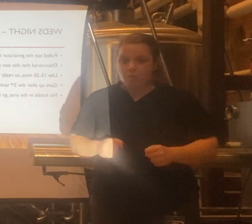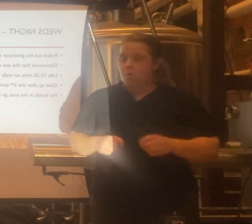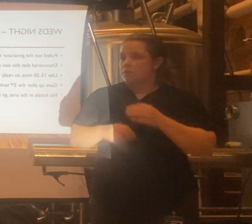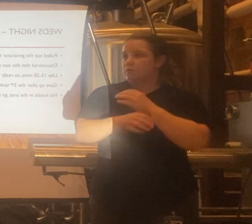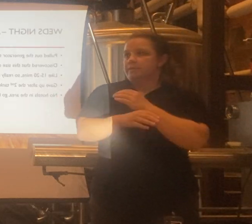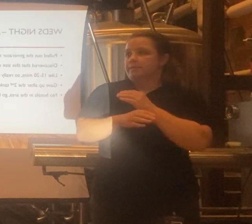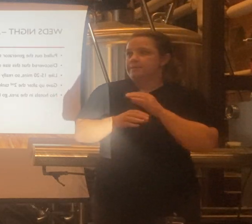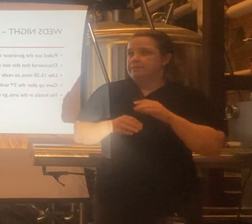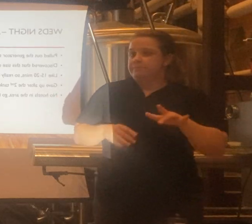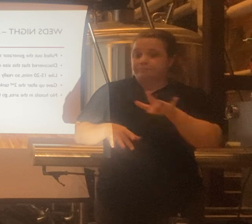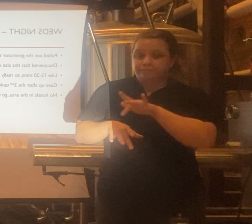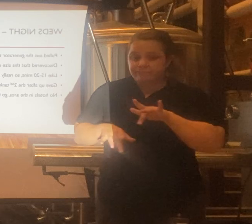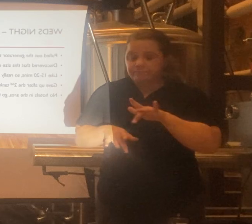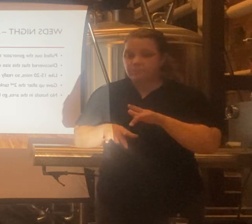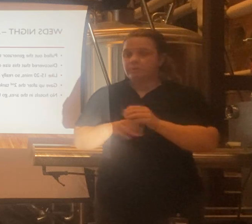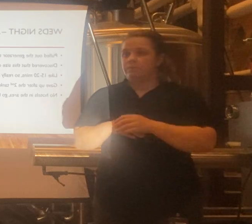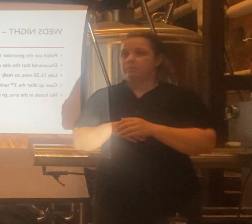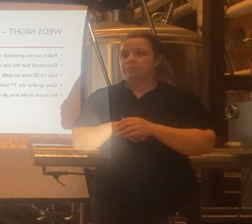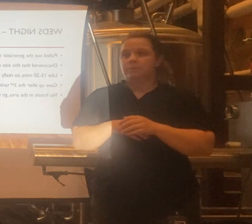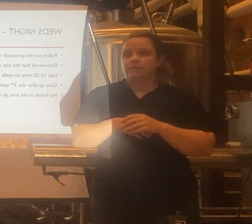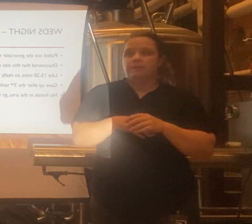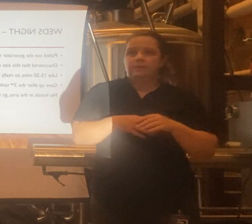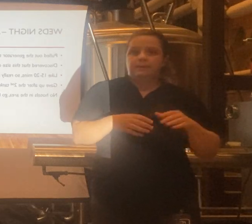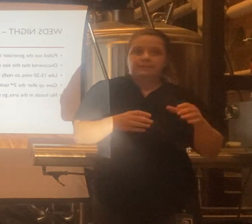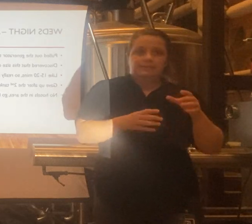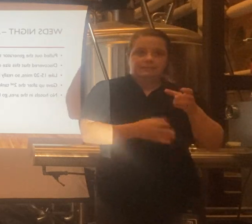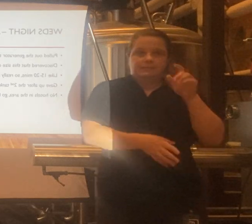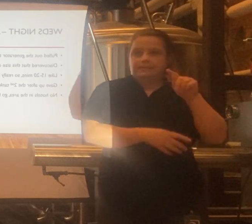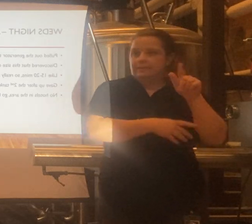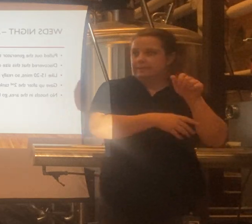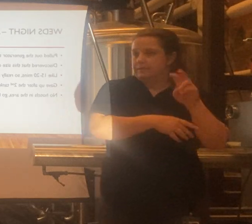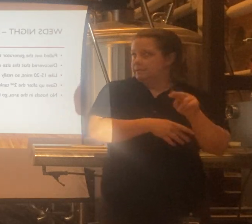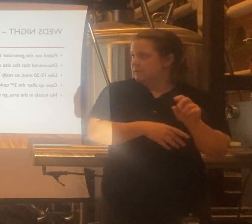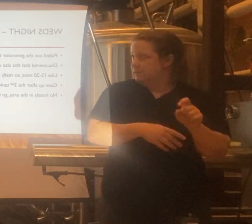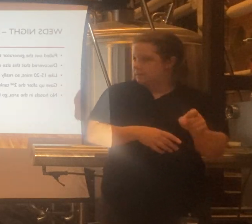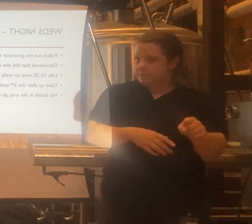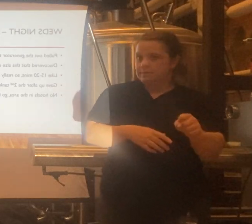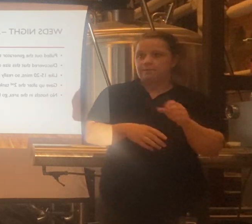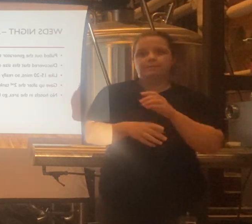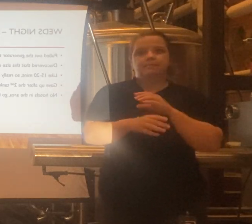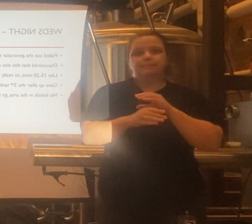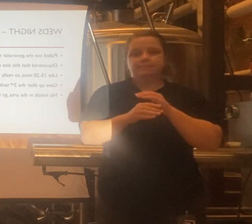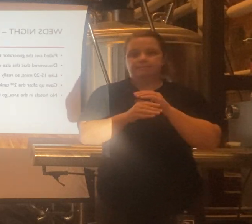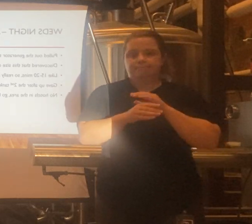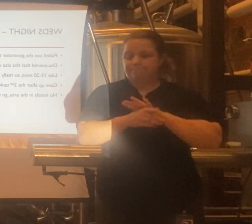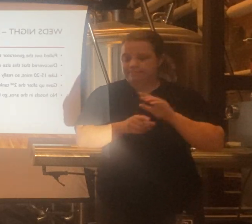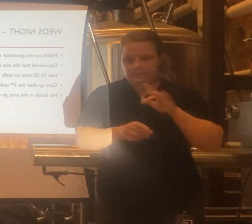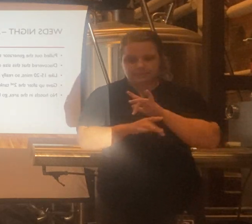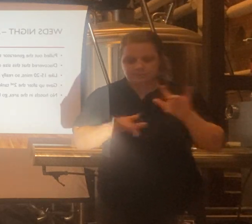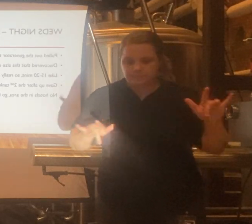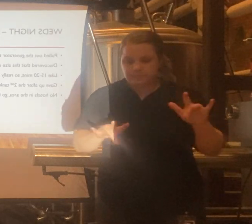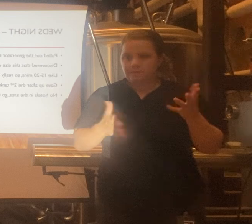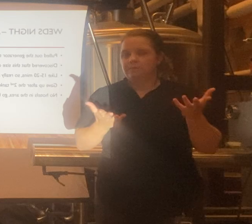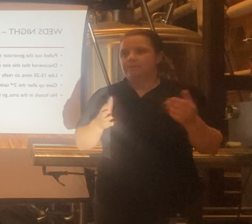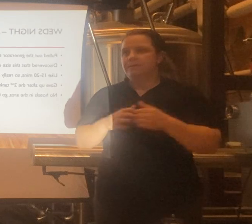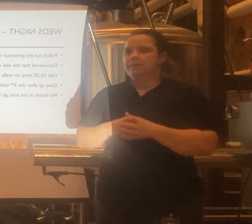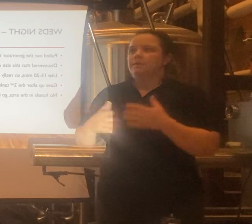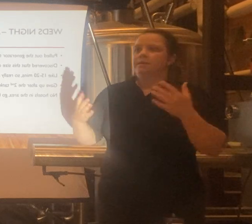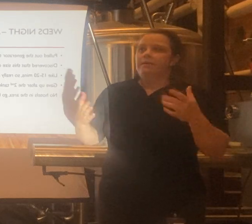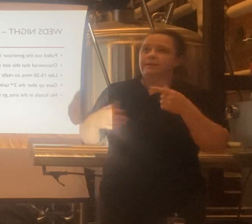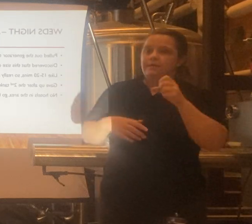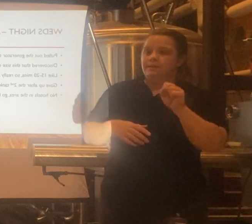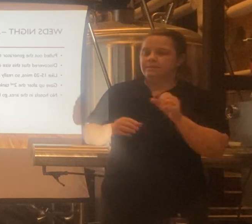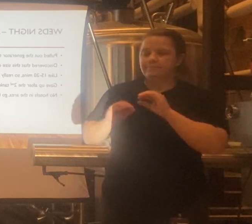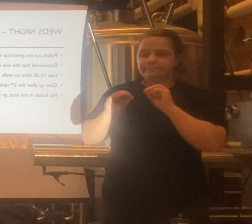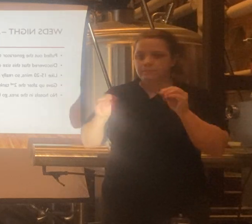of the car, so I'm like, I've got no gas, and I have no tanks to go get gas. So I'm like, okay, we're going to sleep the night, we'll deal with it tomorrow. So we went